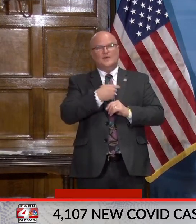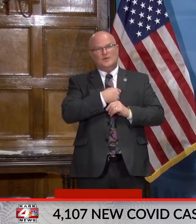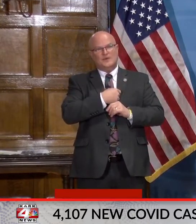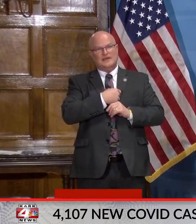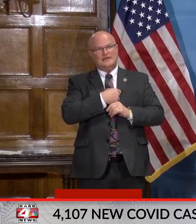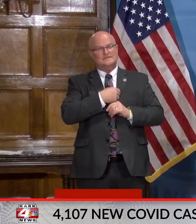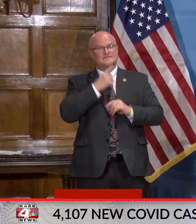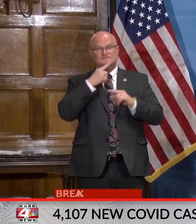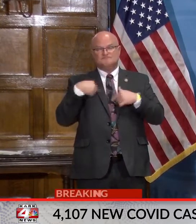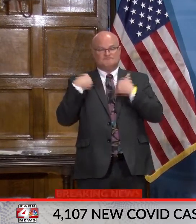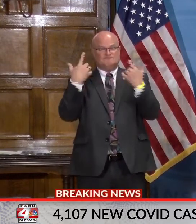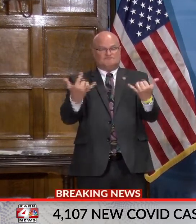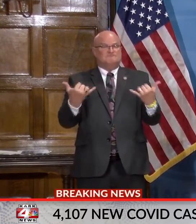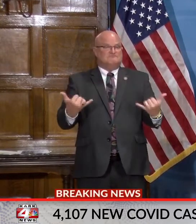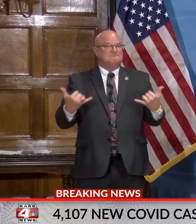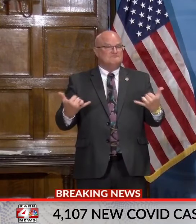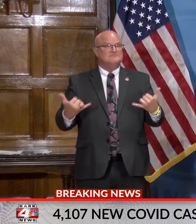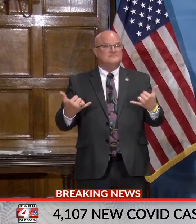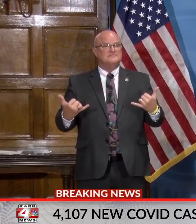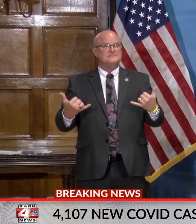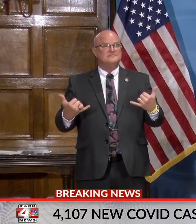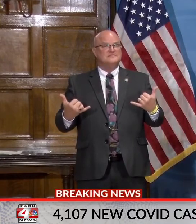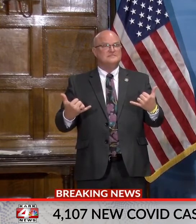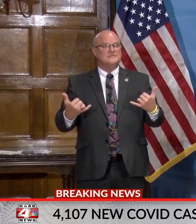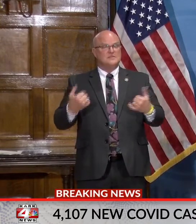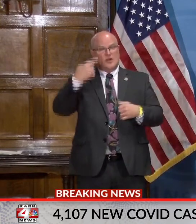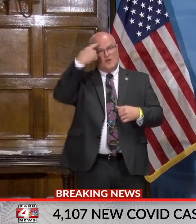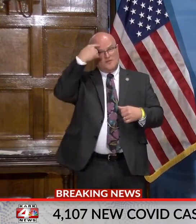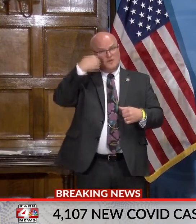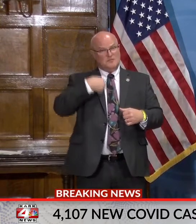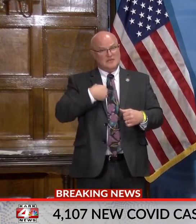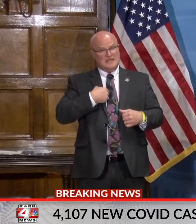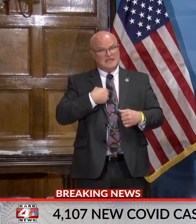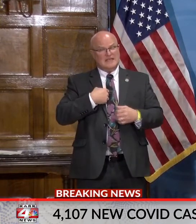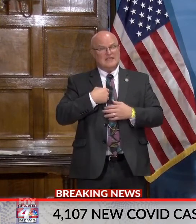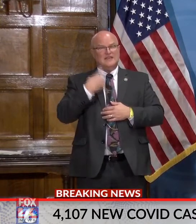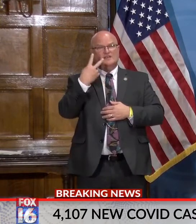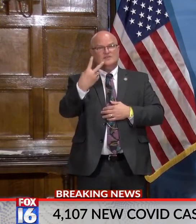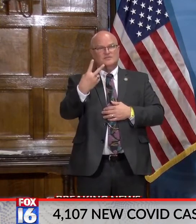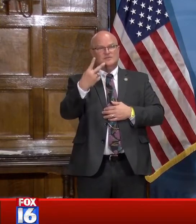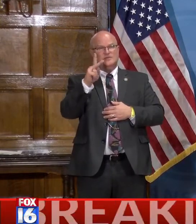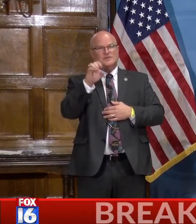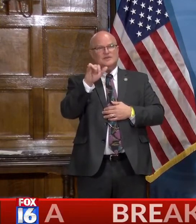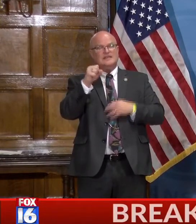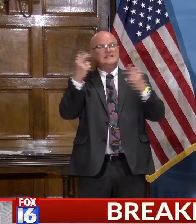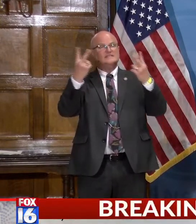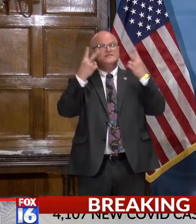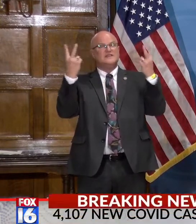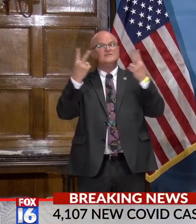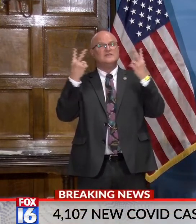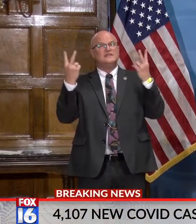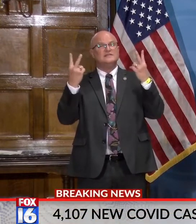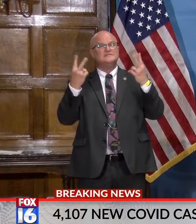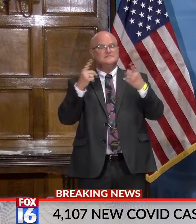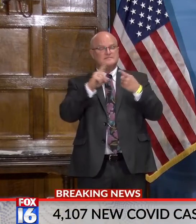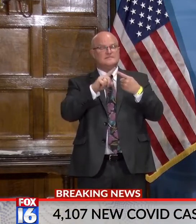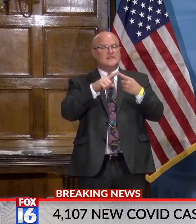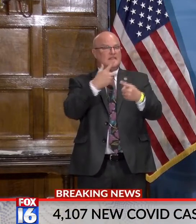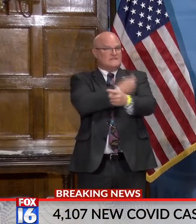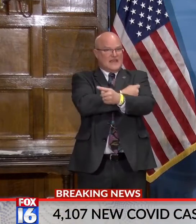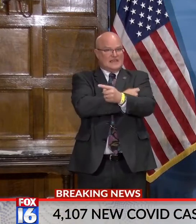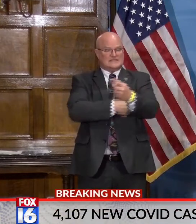that's where we are right now in this. To me, there's two keys to victory. It is the vaccine,